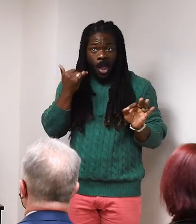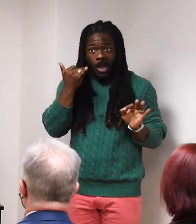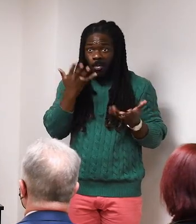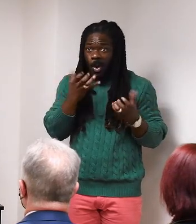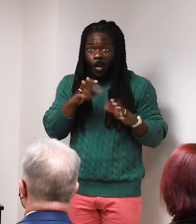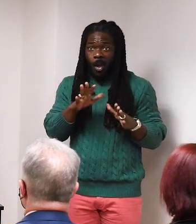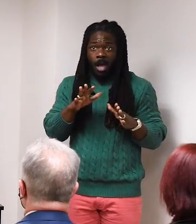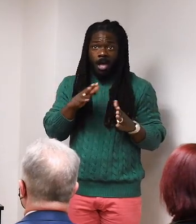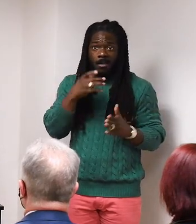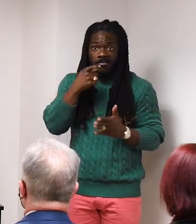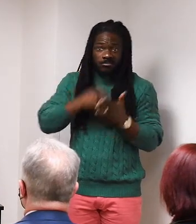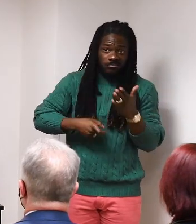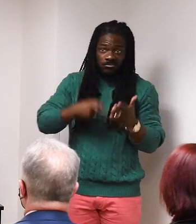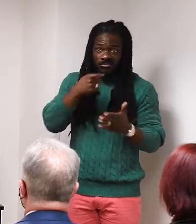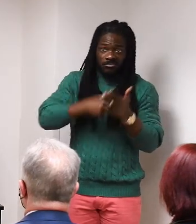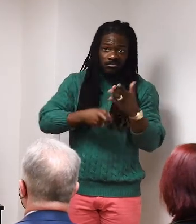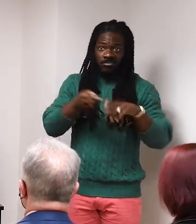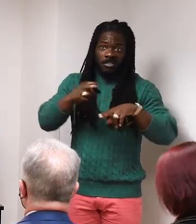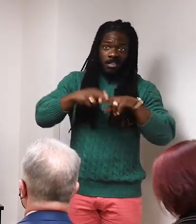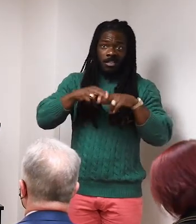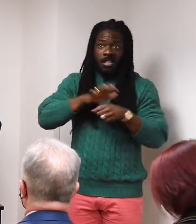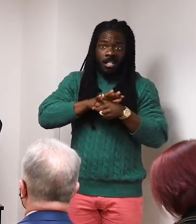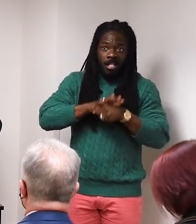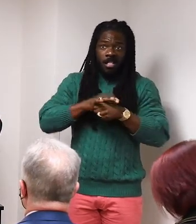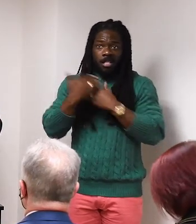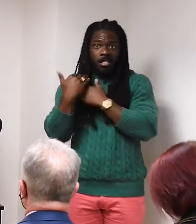any financial hardship on the families.